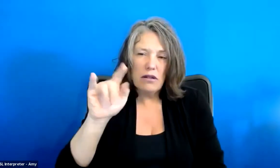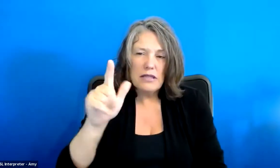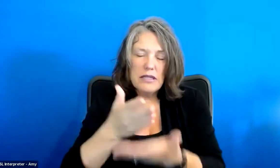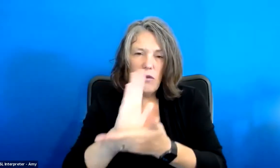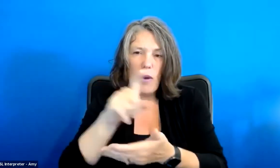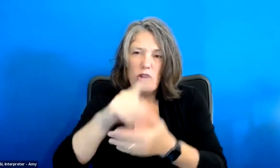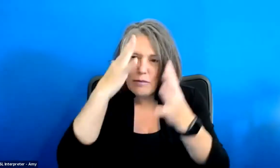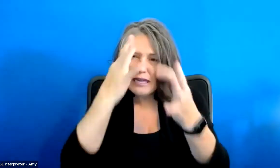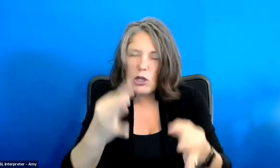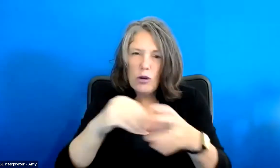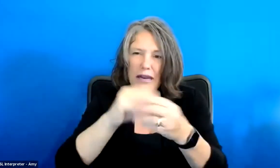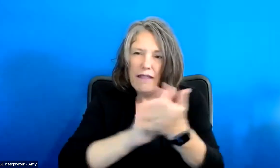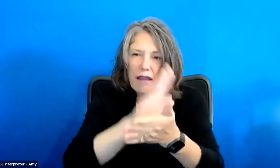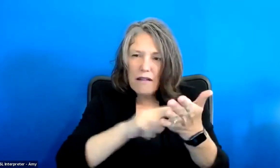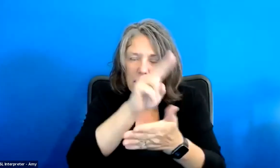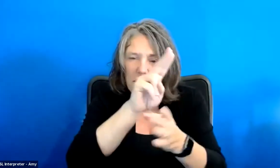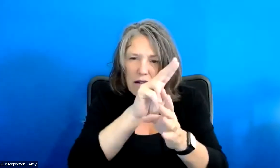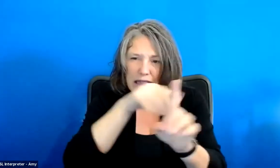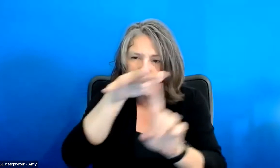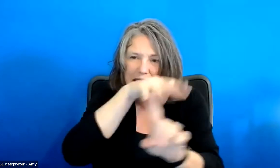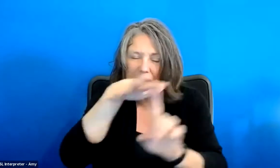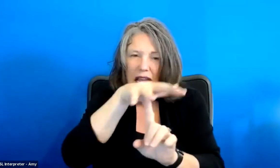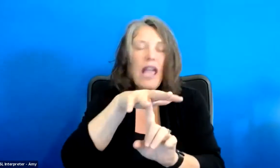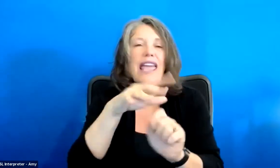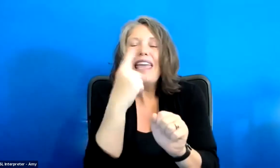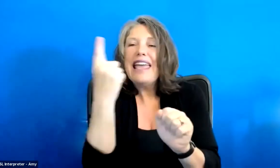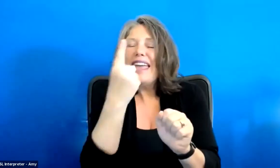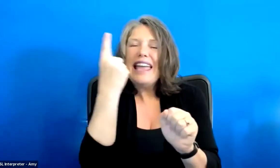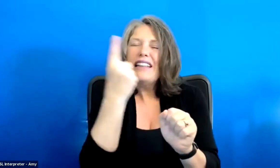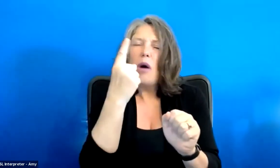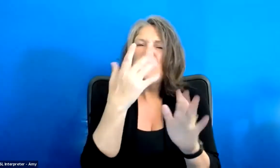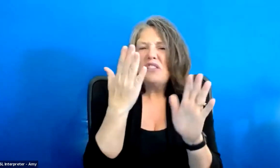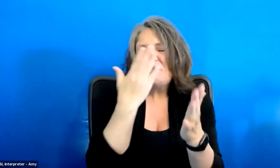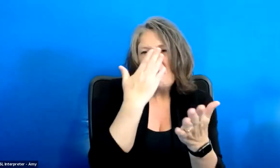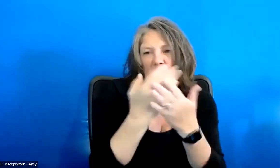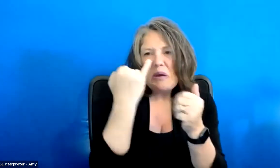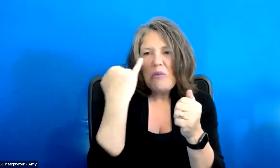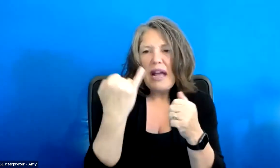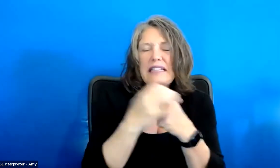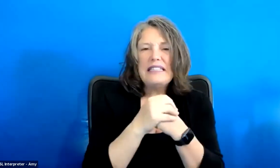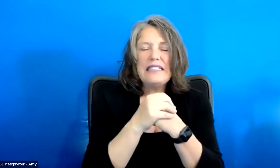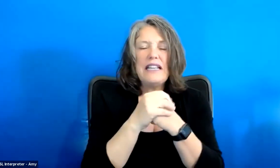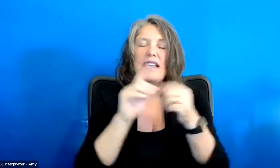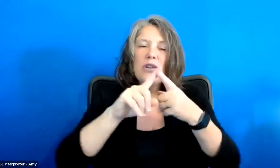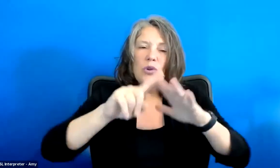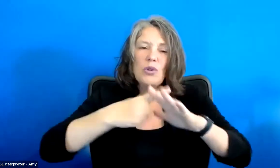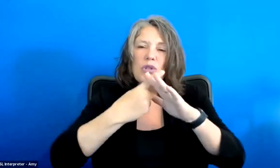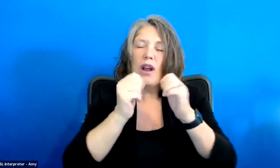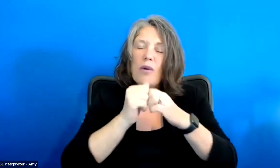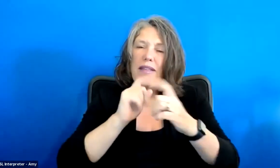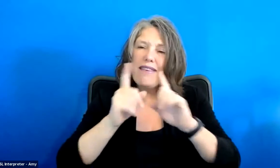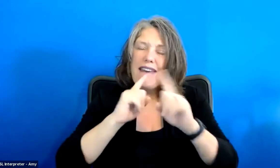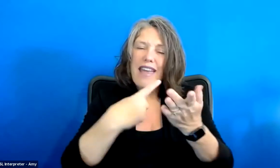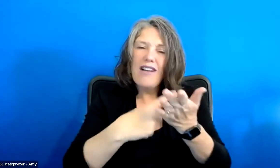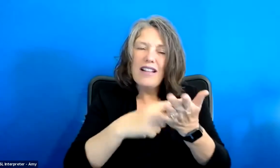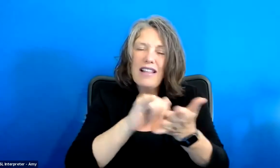higher education setting, it's always just a good practice to start with a conversation